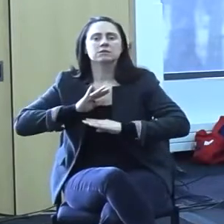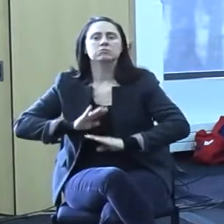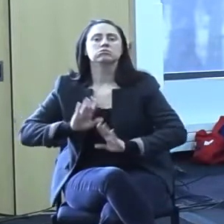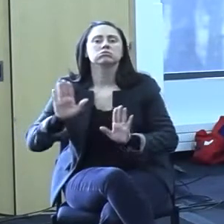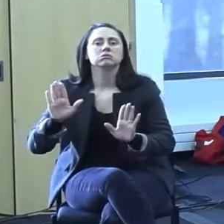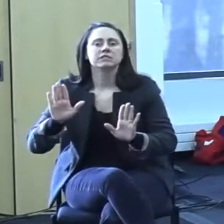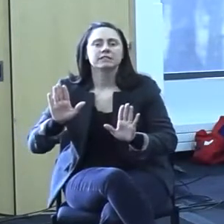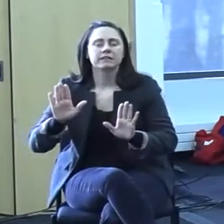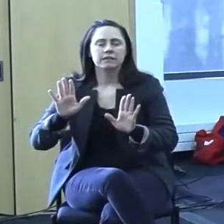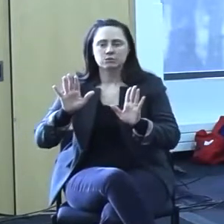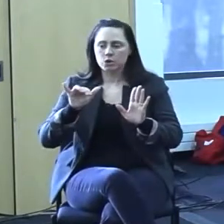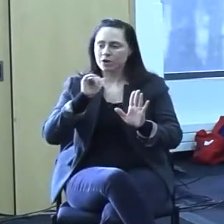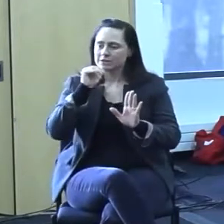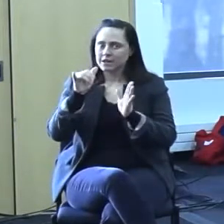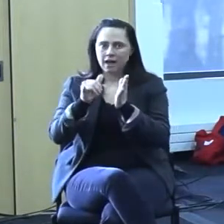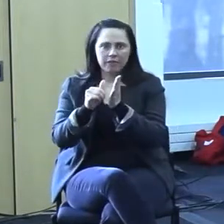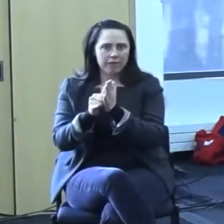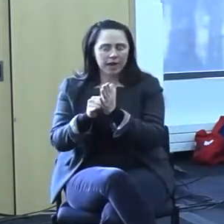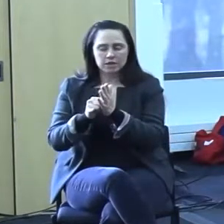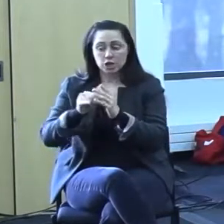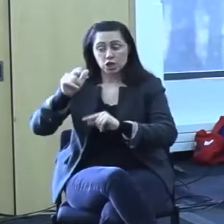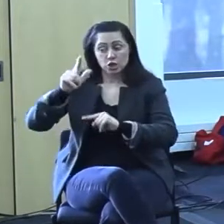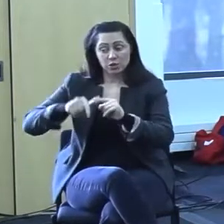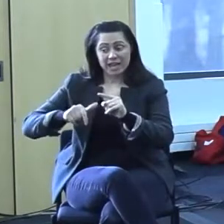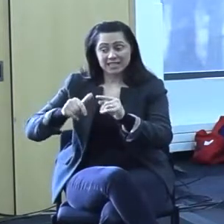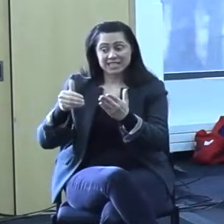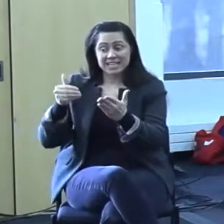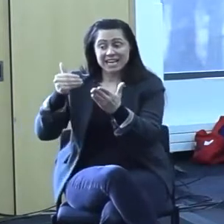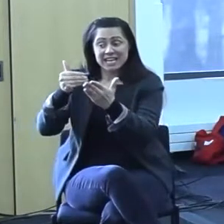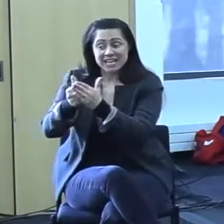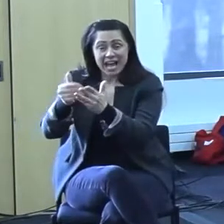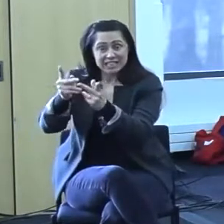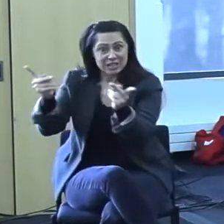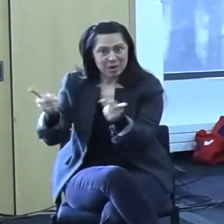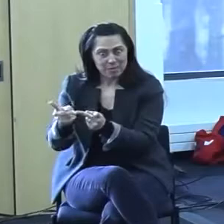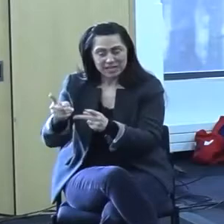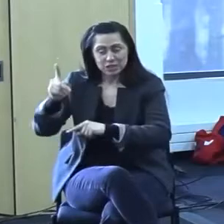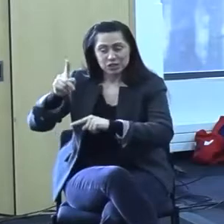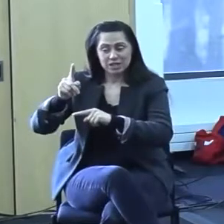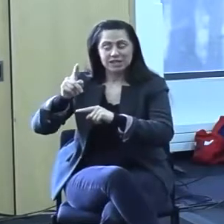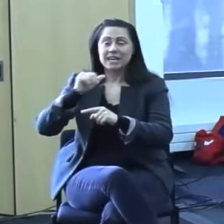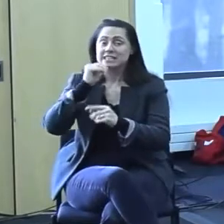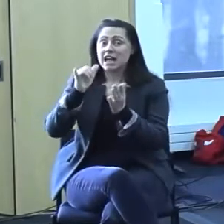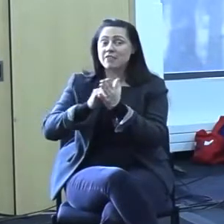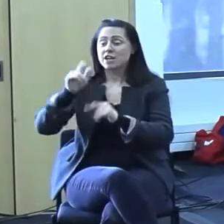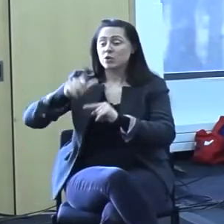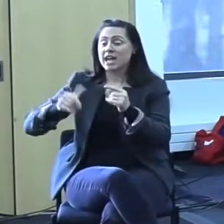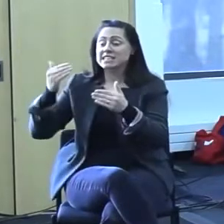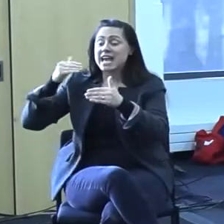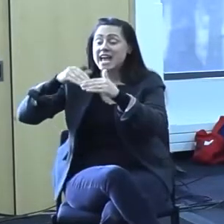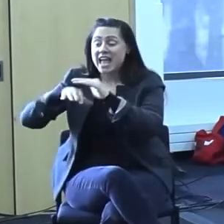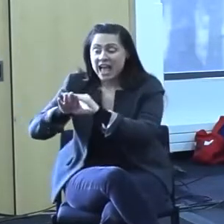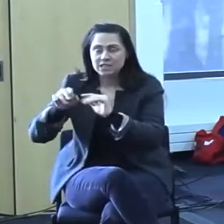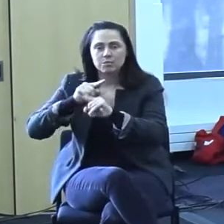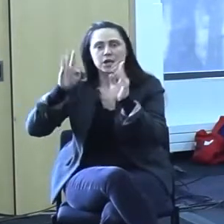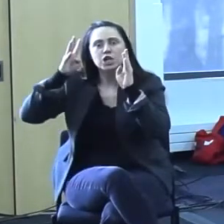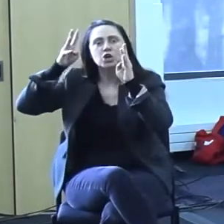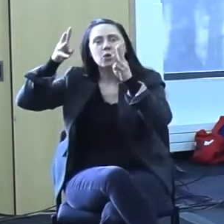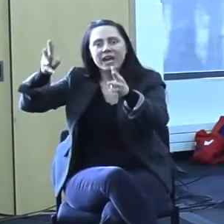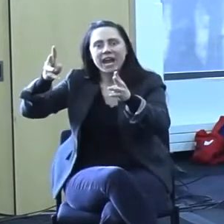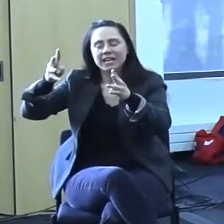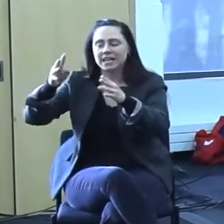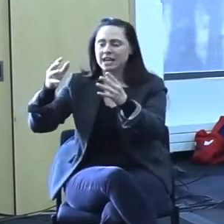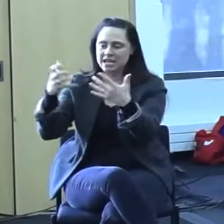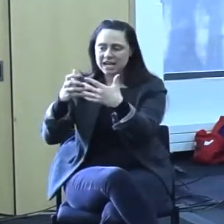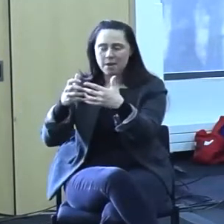to, so it's not that you cannot get to the places, it's not that you cannot access those spaces, but it's you're creating those